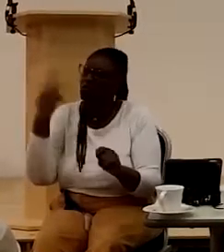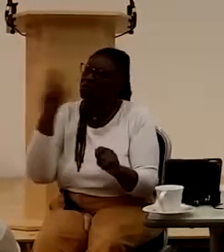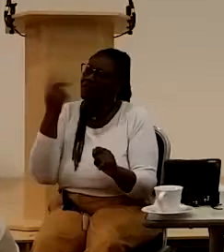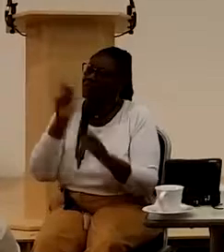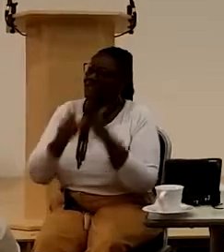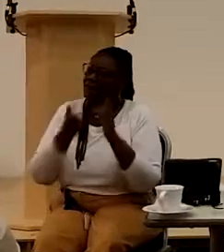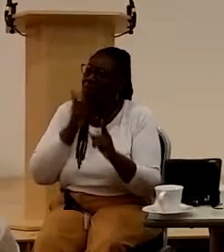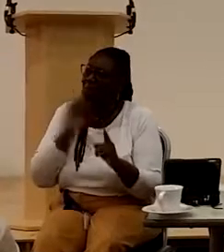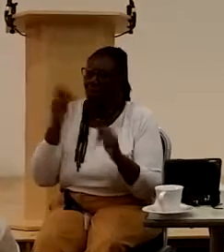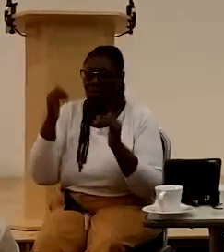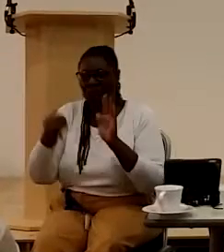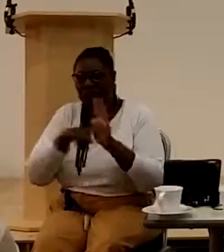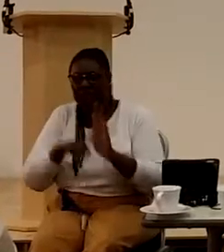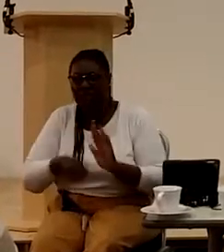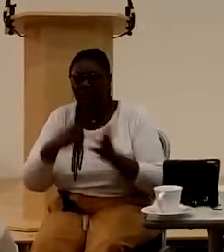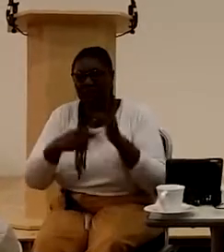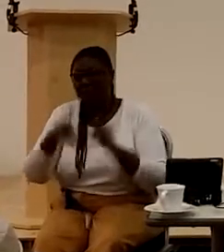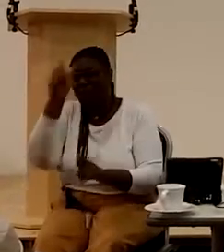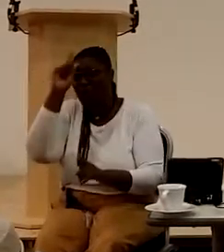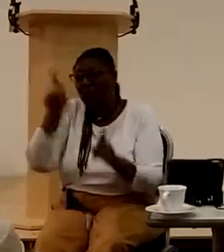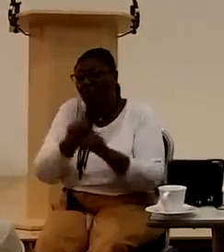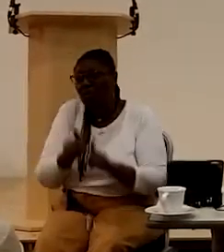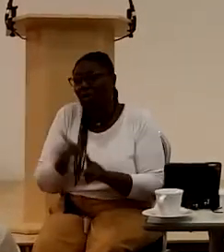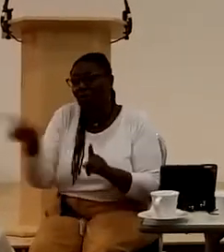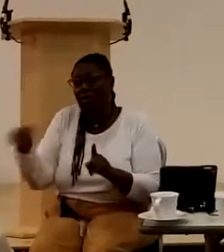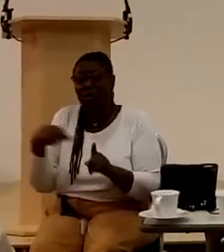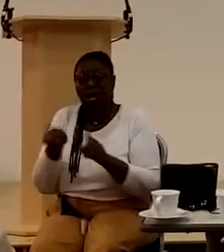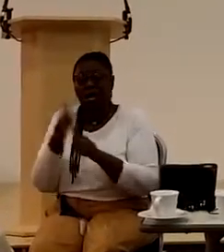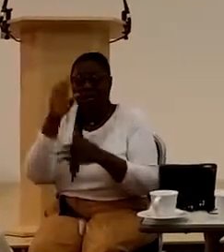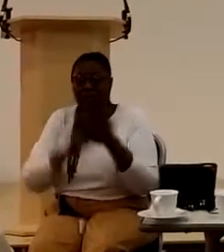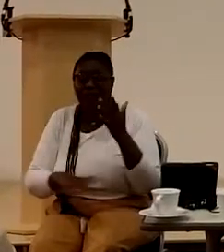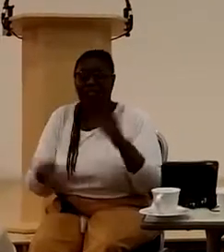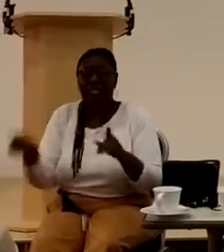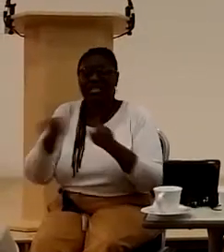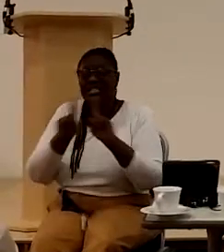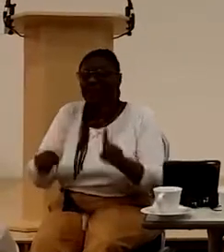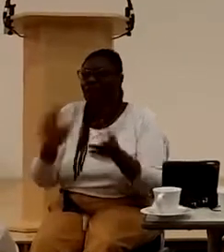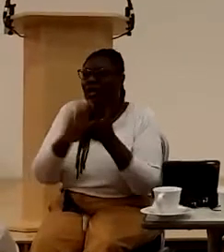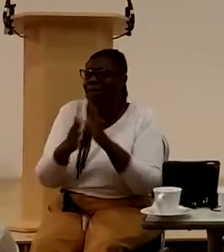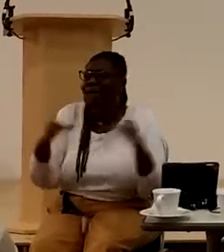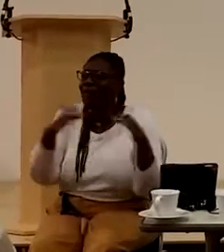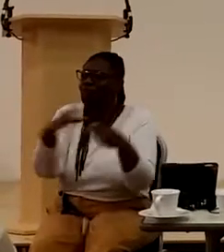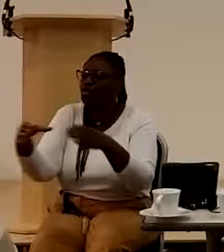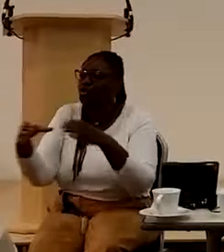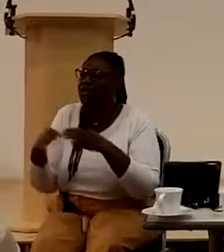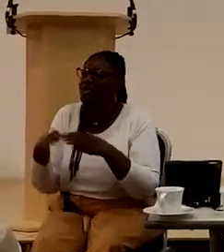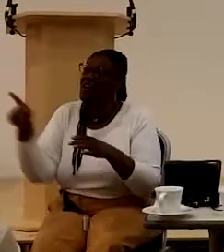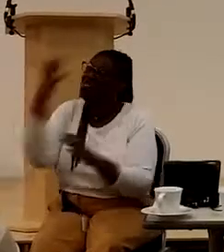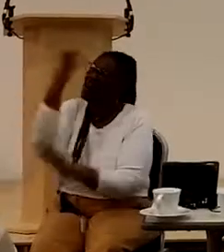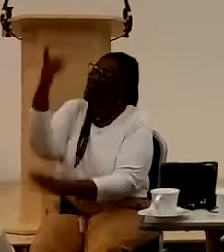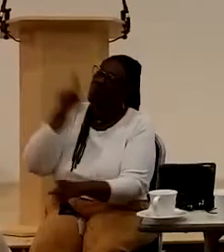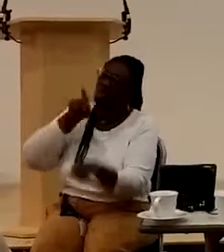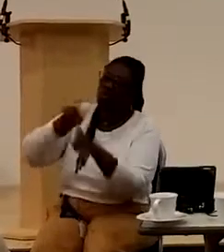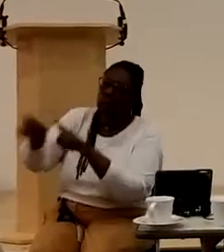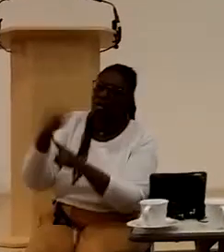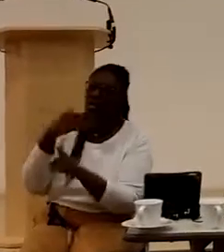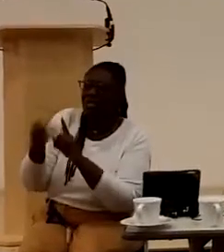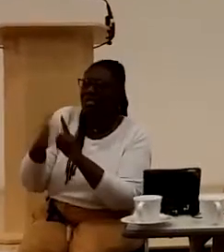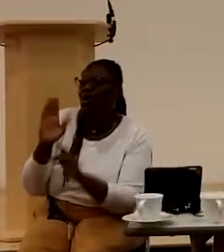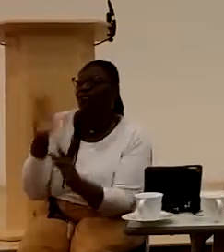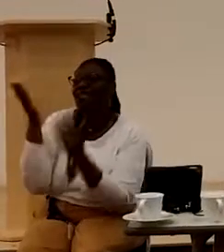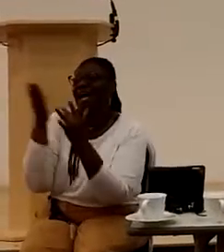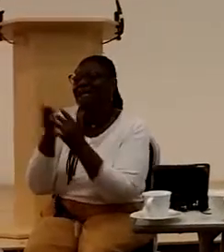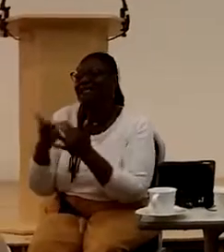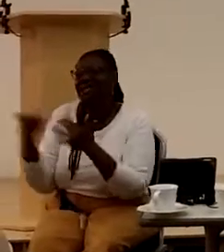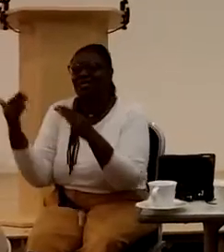people. But we've also experienced attempts to divide us between different impairment groups. This is how the government's tried to sell the accessible